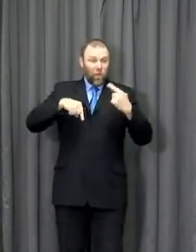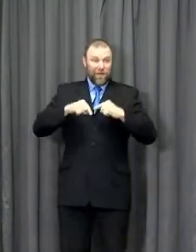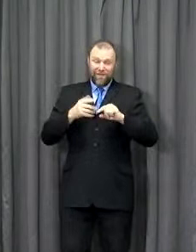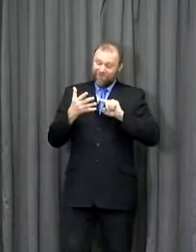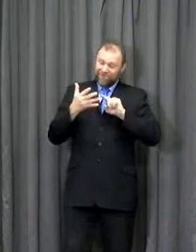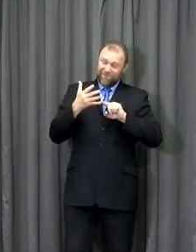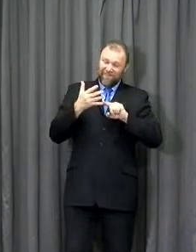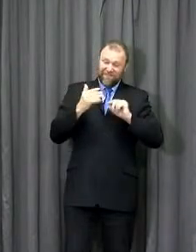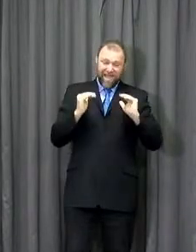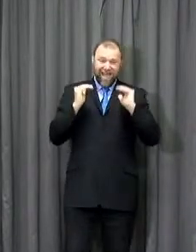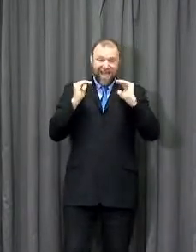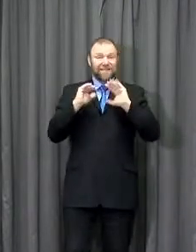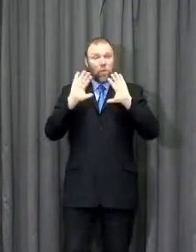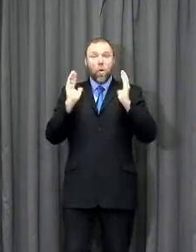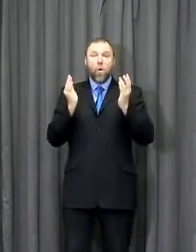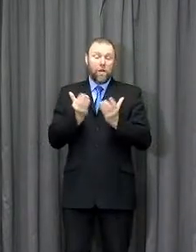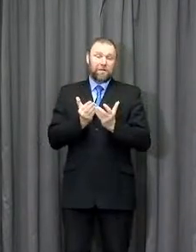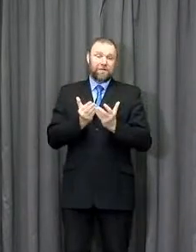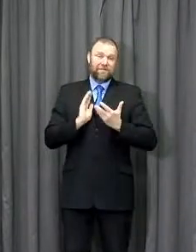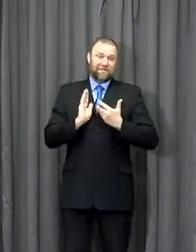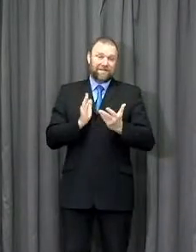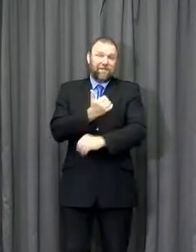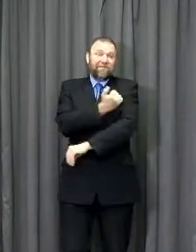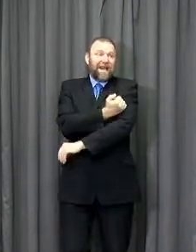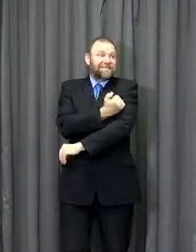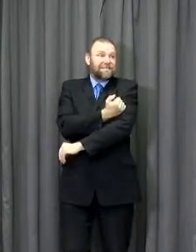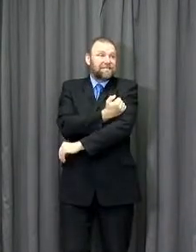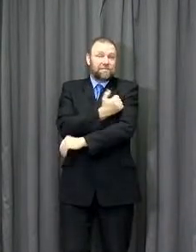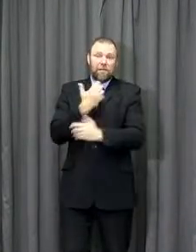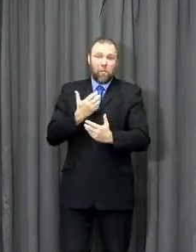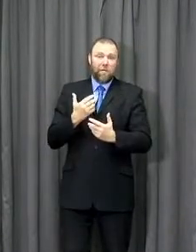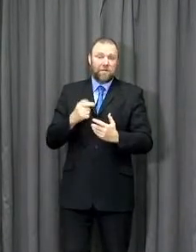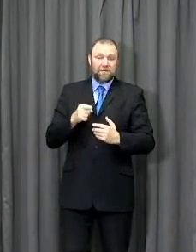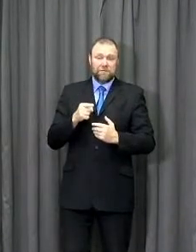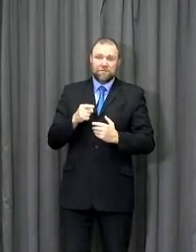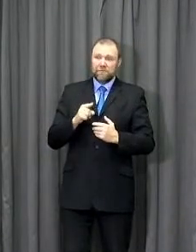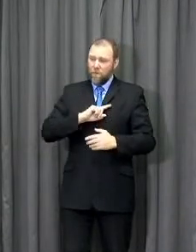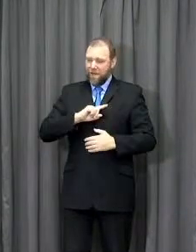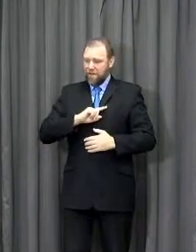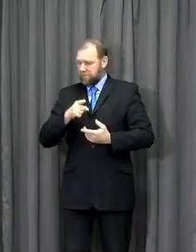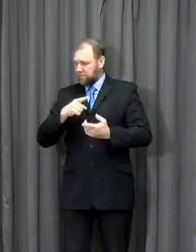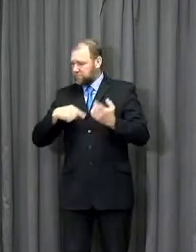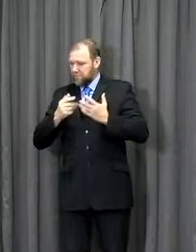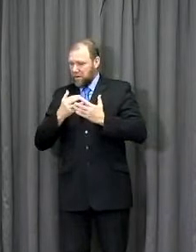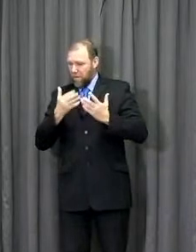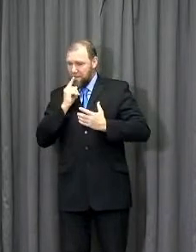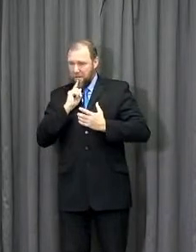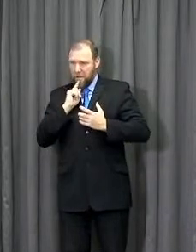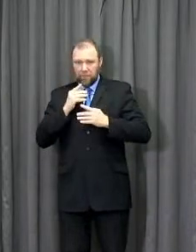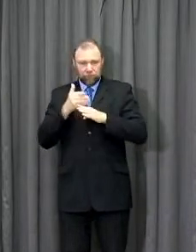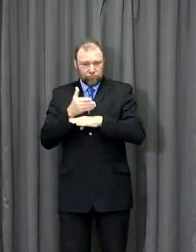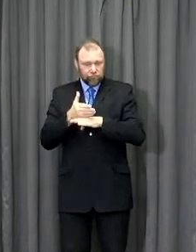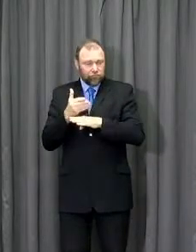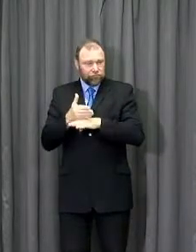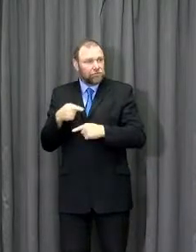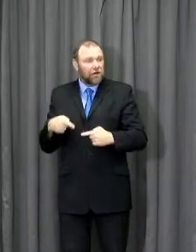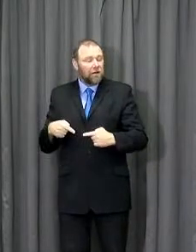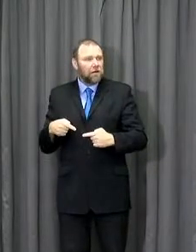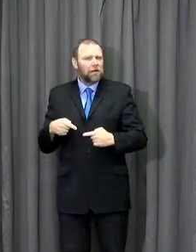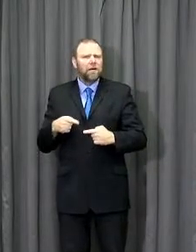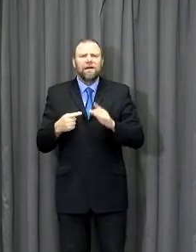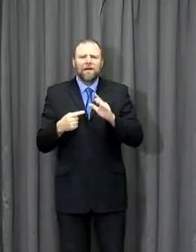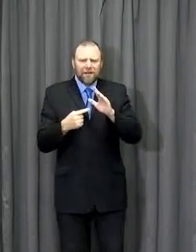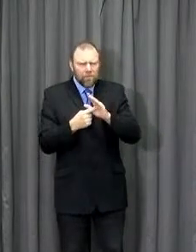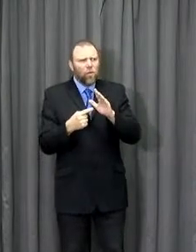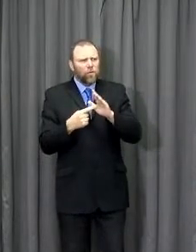vaccine, and that's because of enormous efforts of a lot of people. it's important that we vaccinate, and we're seeing that